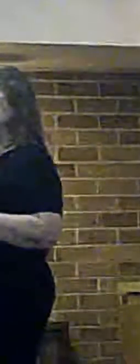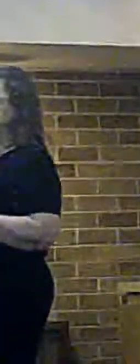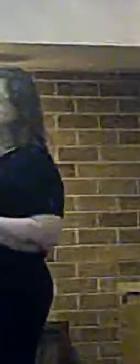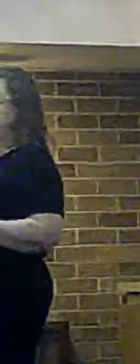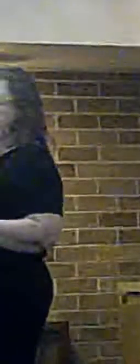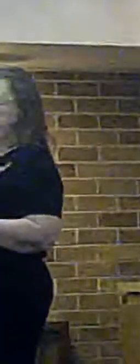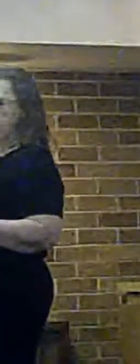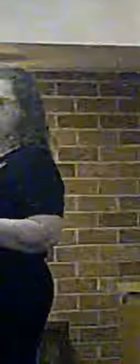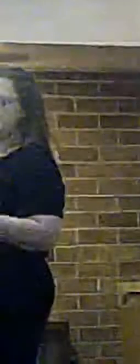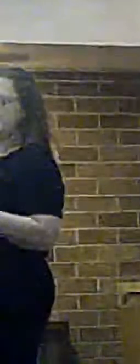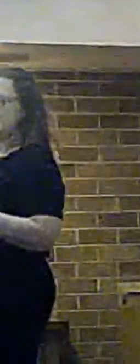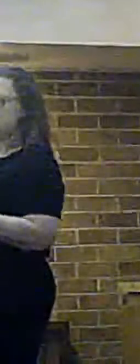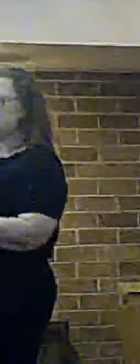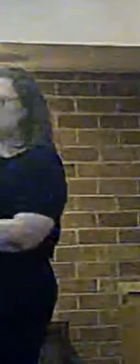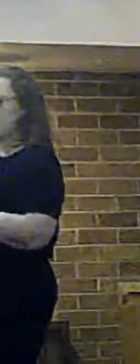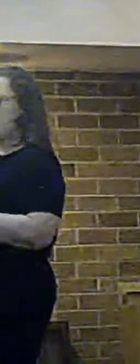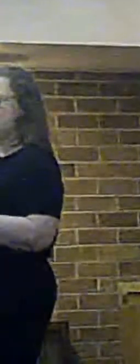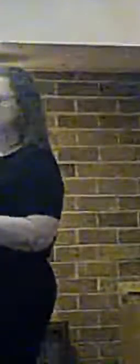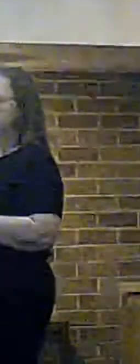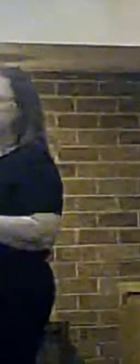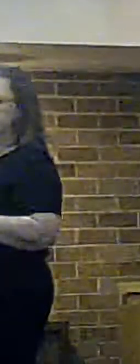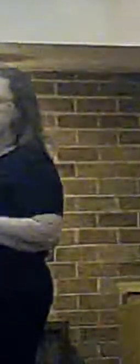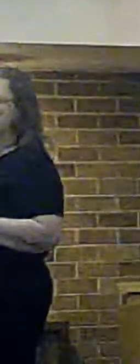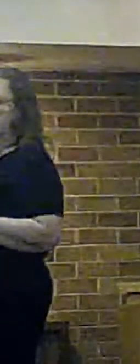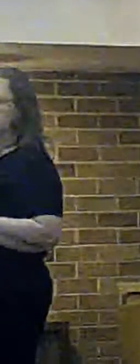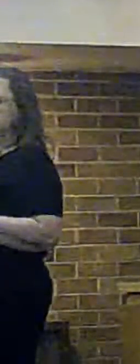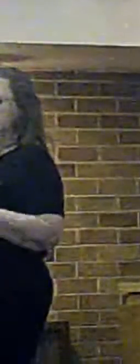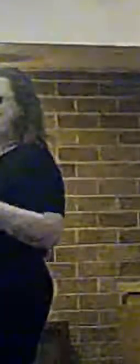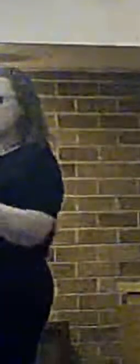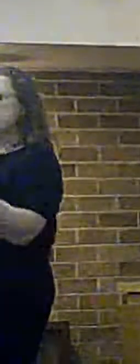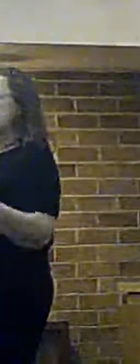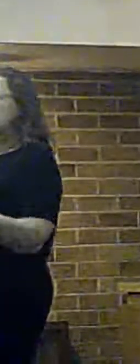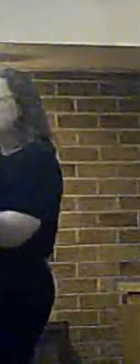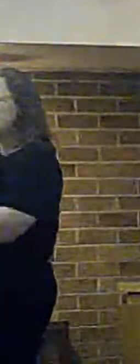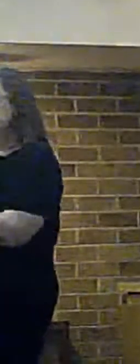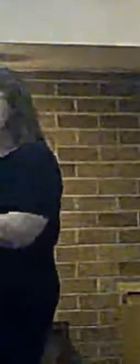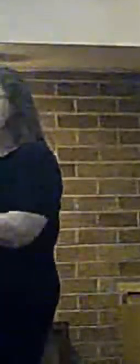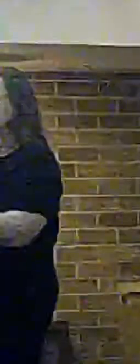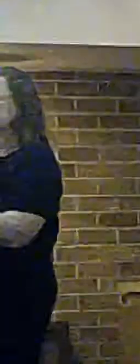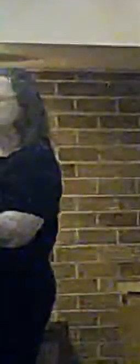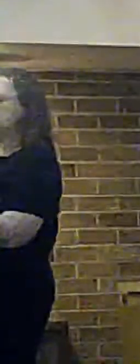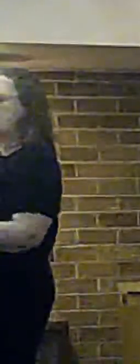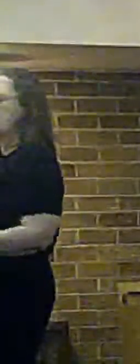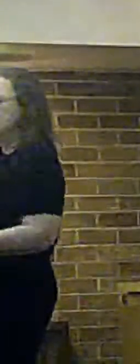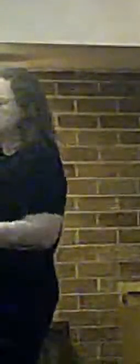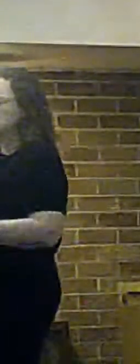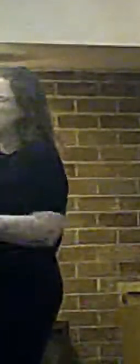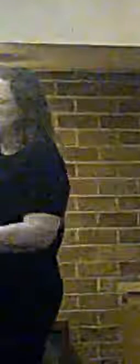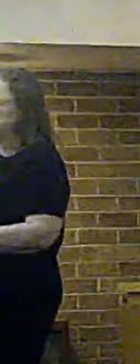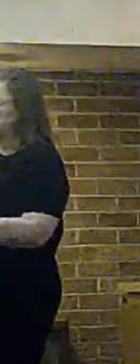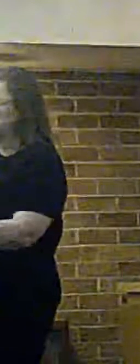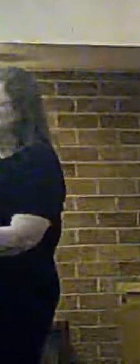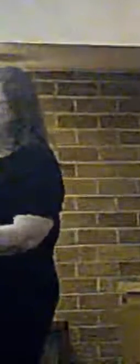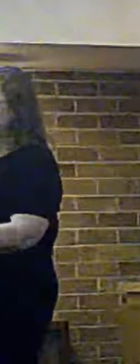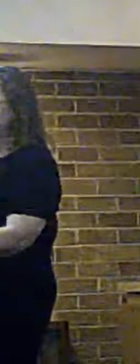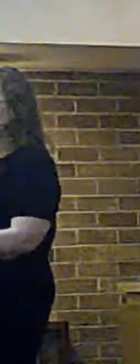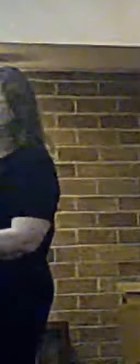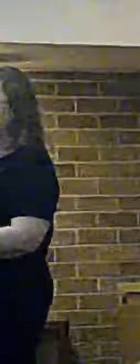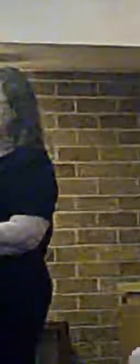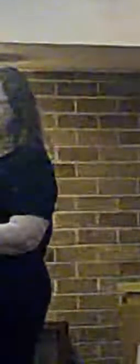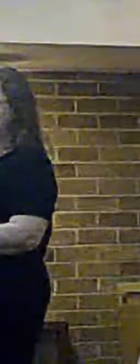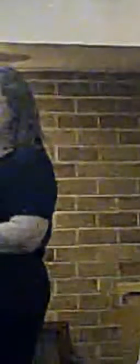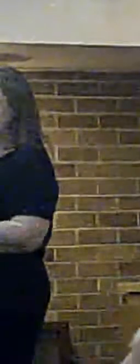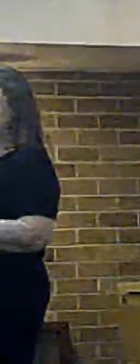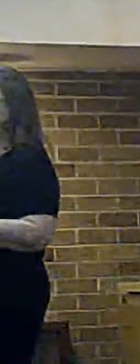challenge that we've faced over the last decade, and made it clear it didn't just start in 2010. The